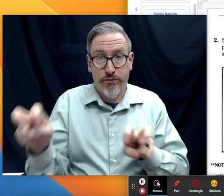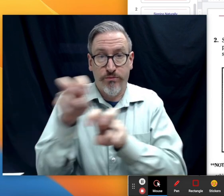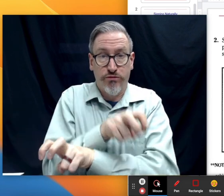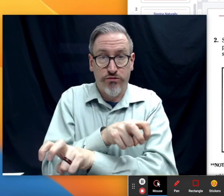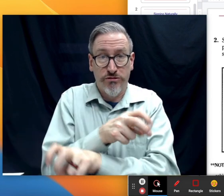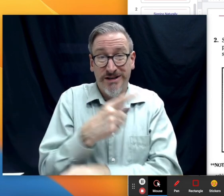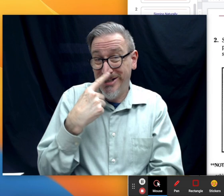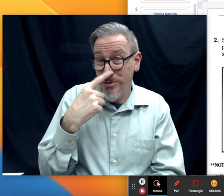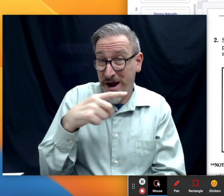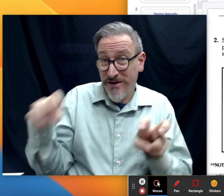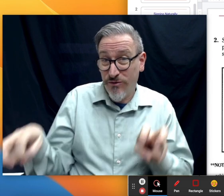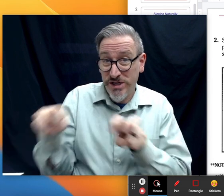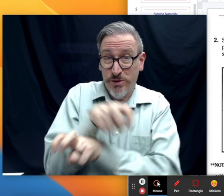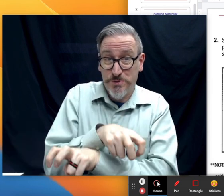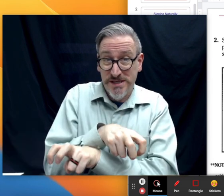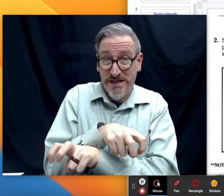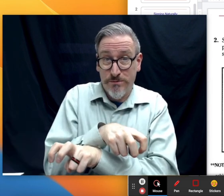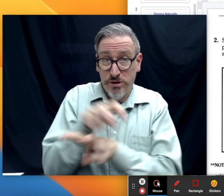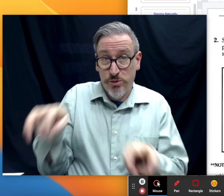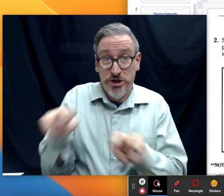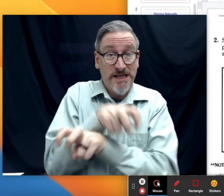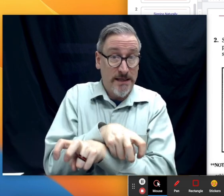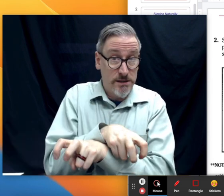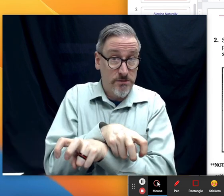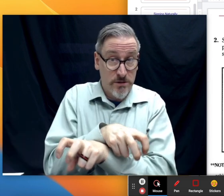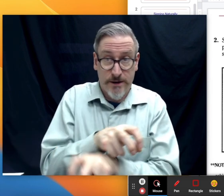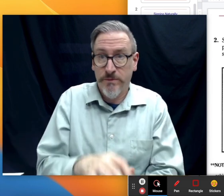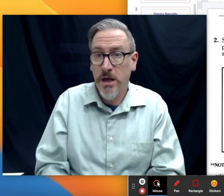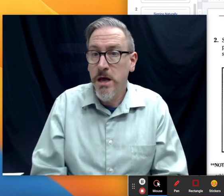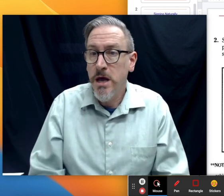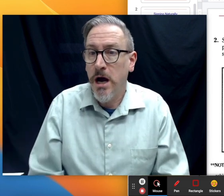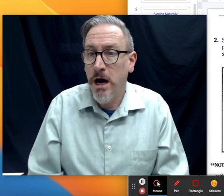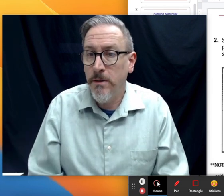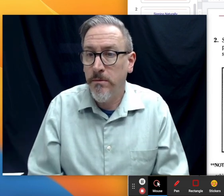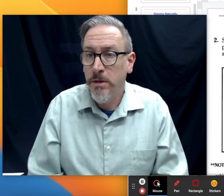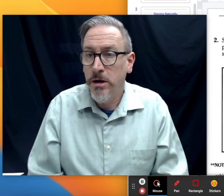Or do you mind if we switch seats? Right?